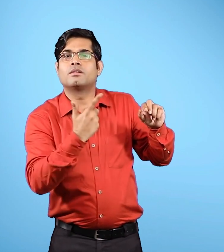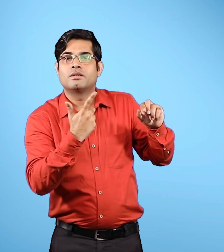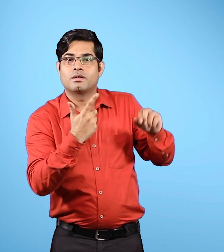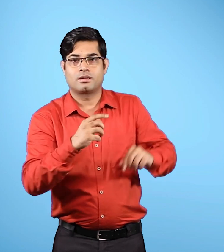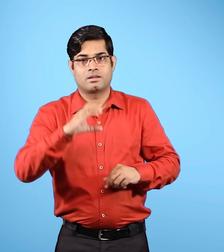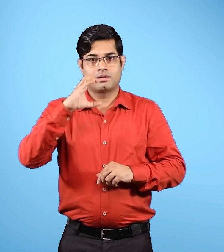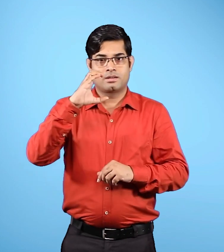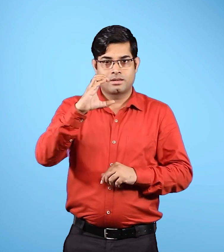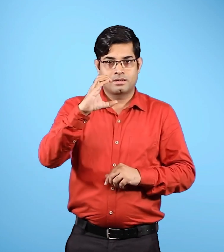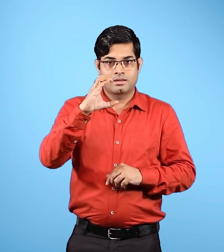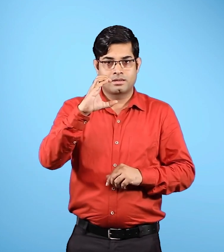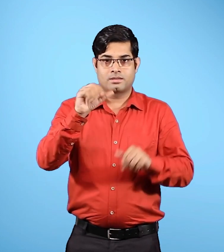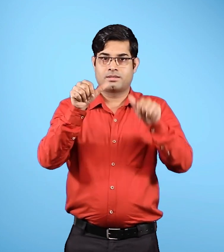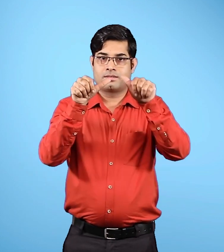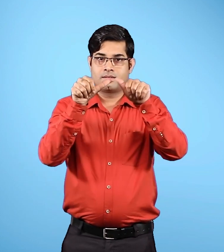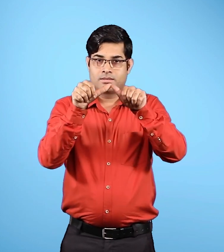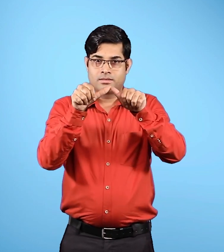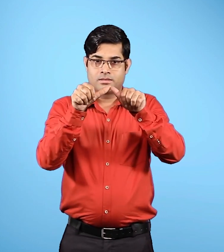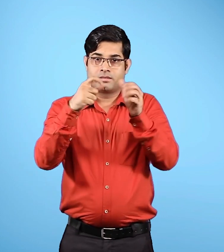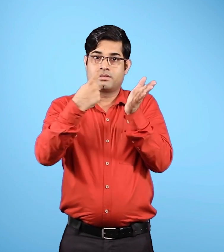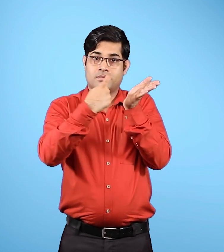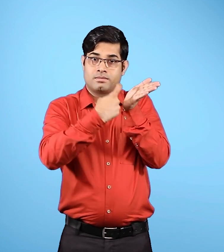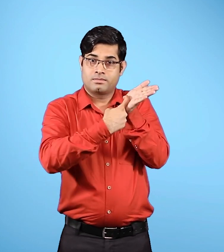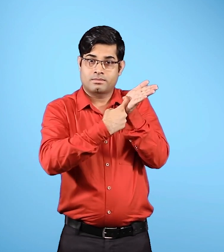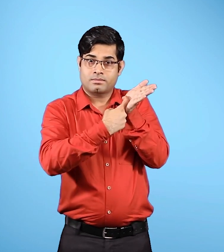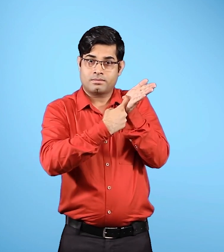frame called cartouche.